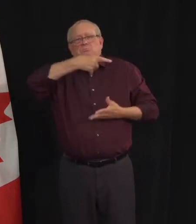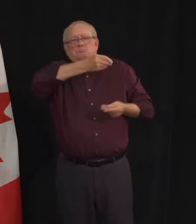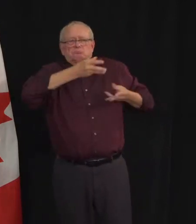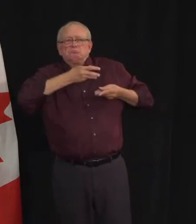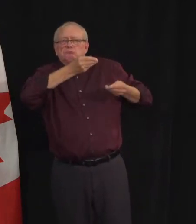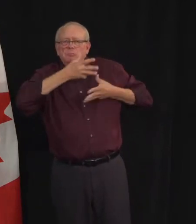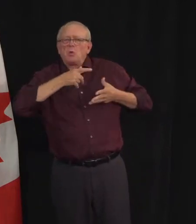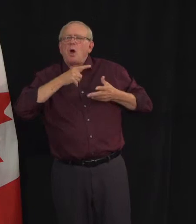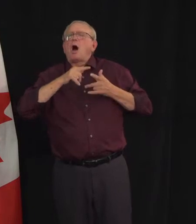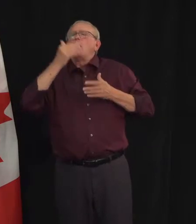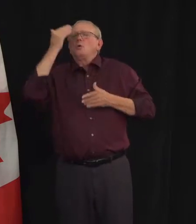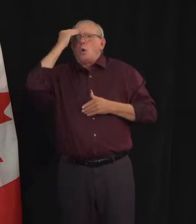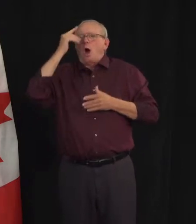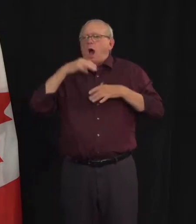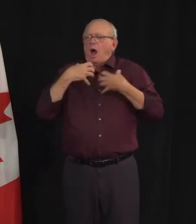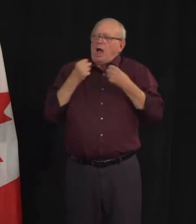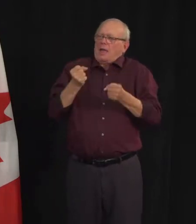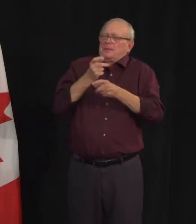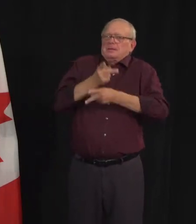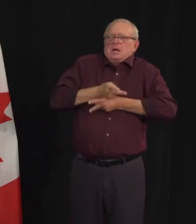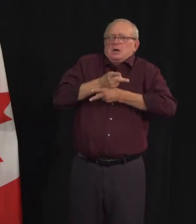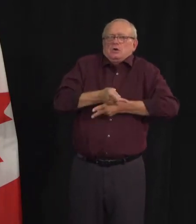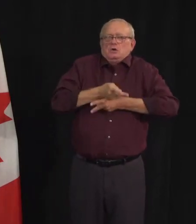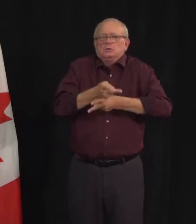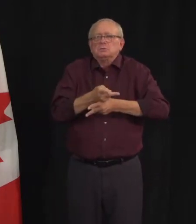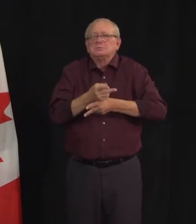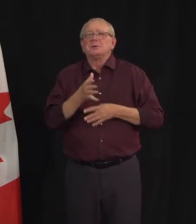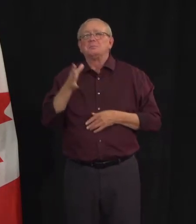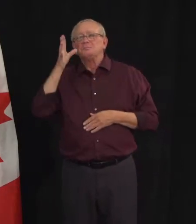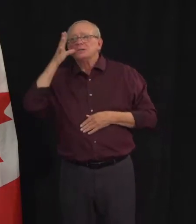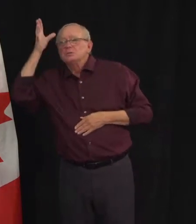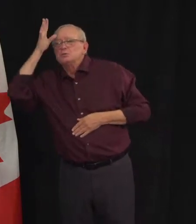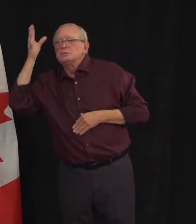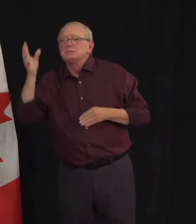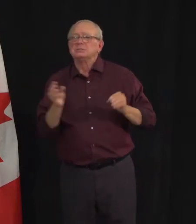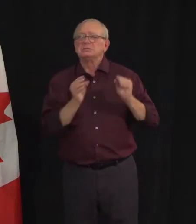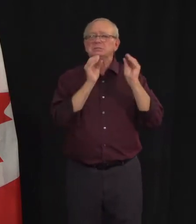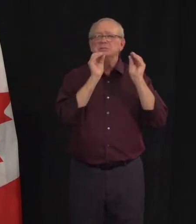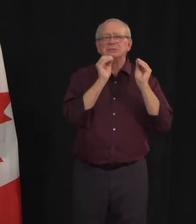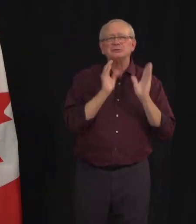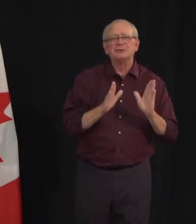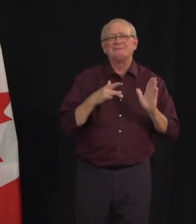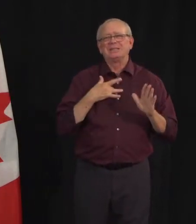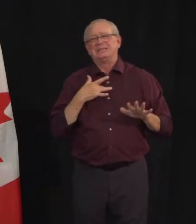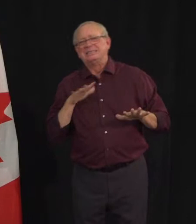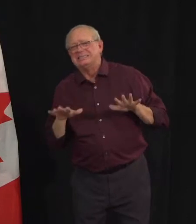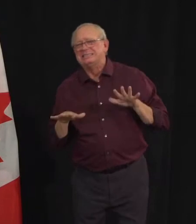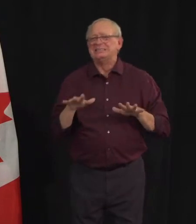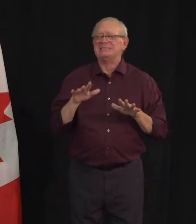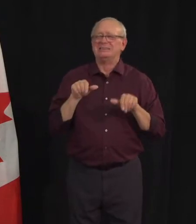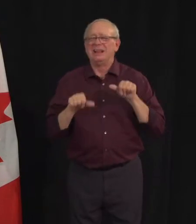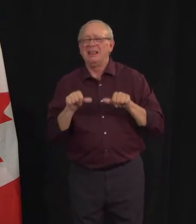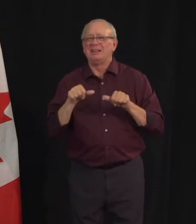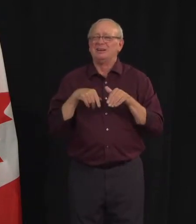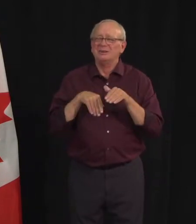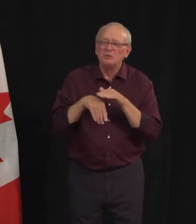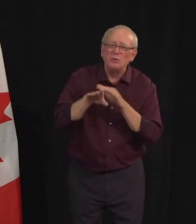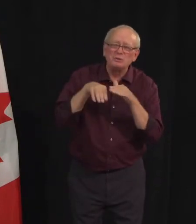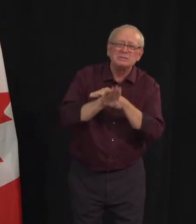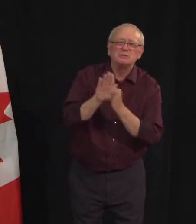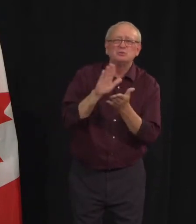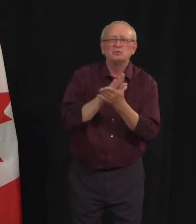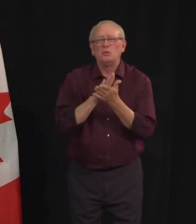many parents, teachers, and students still have questions and worries about Alberta's school re-entry plan. Many of